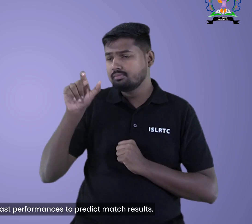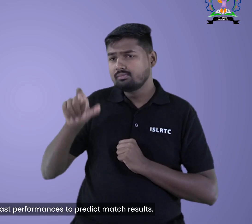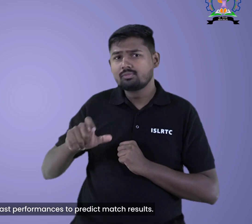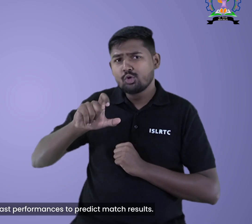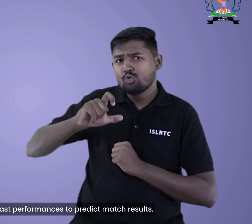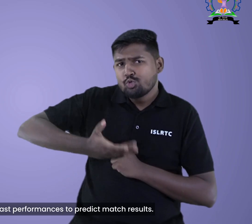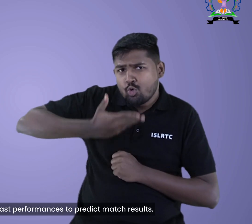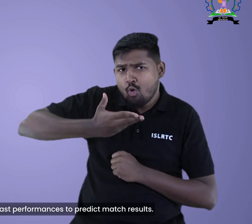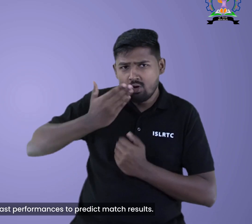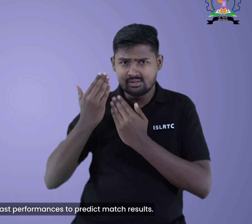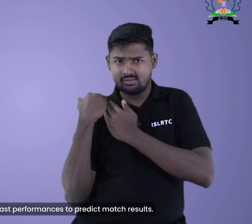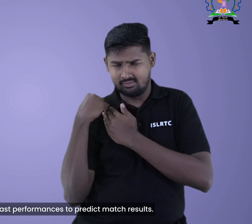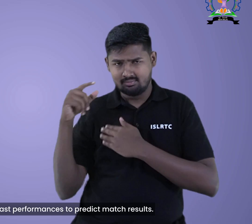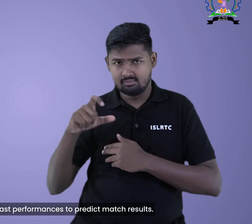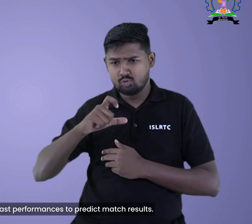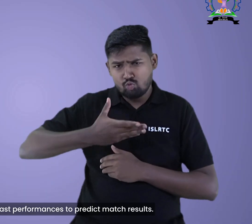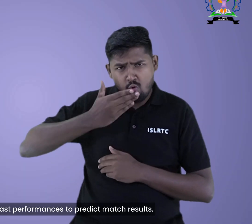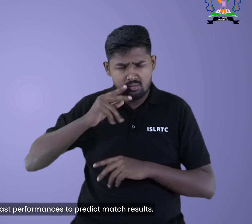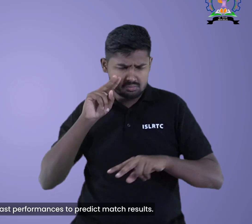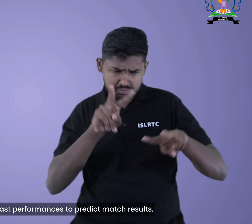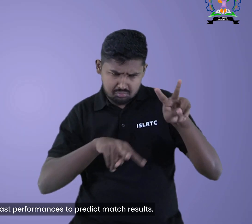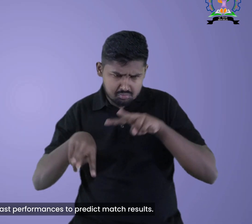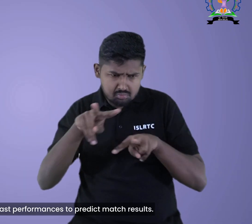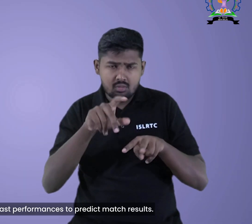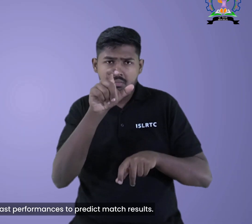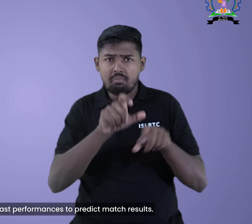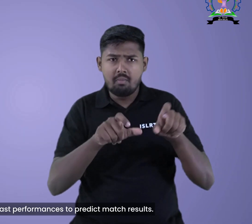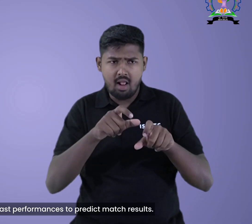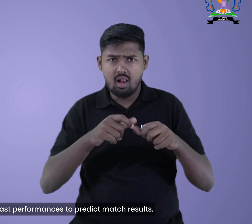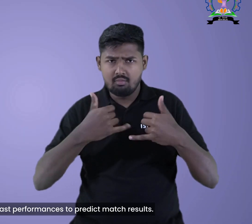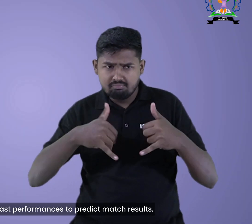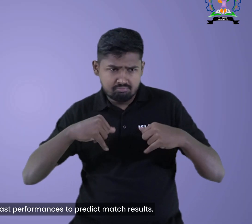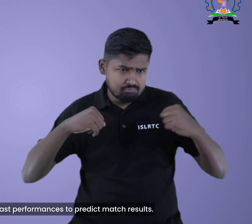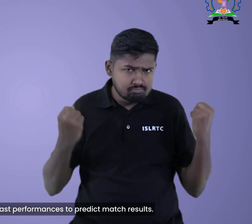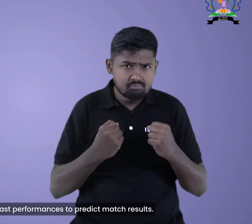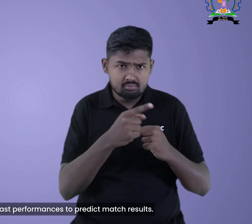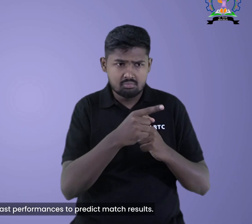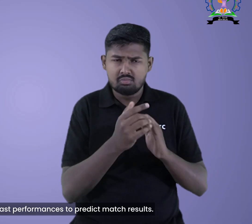Coaches analyze teams' past performances to predict match results.